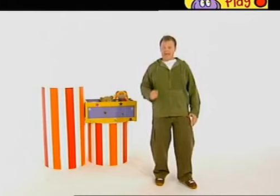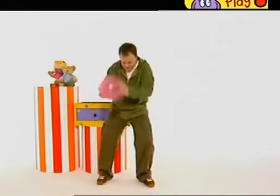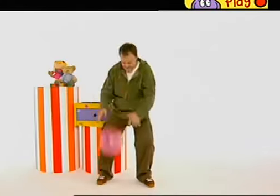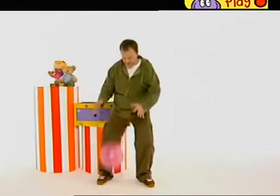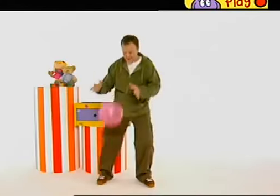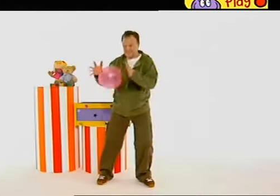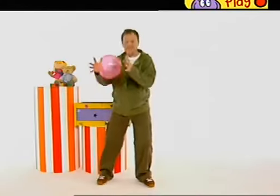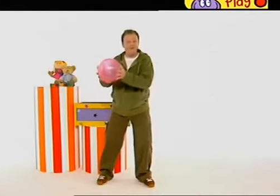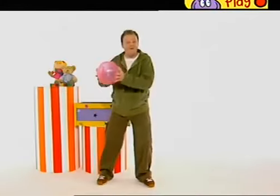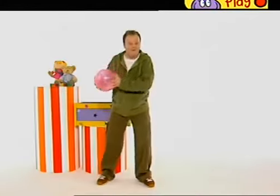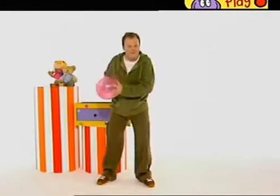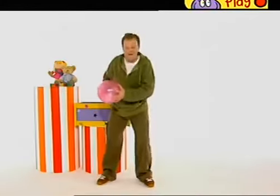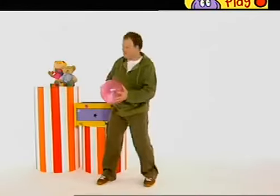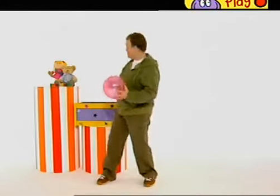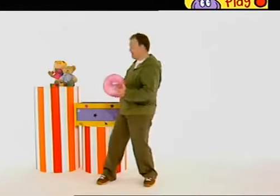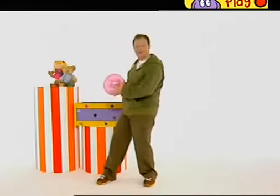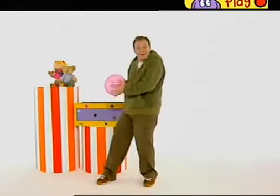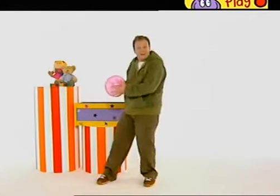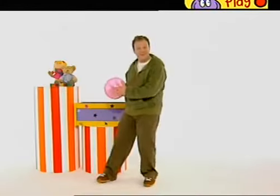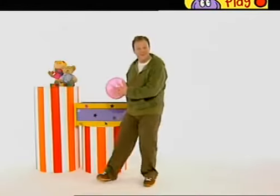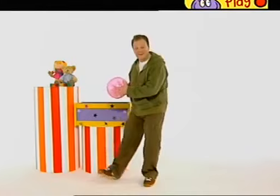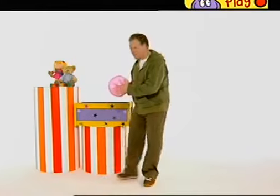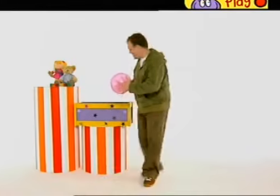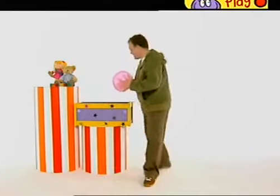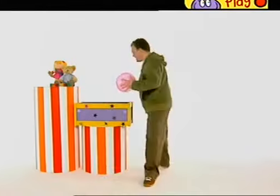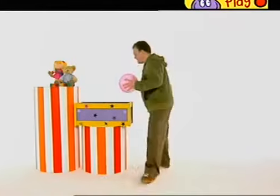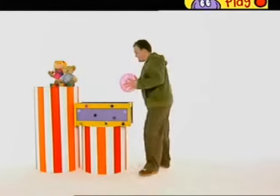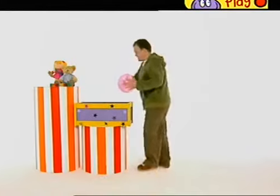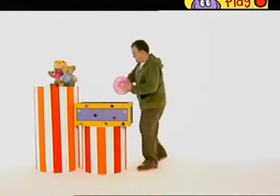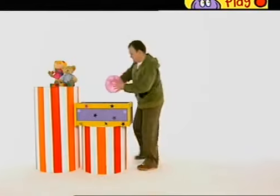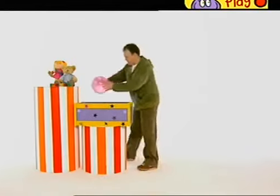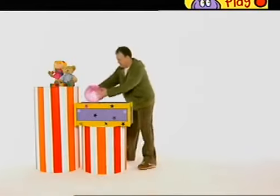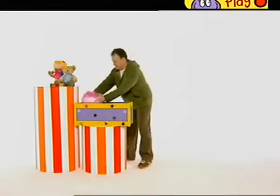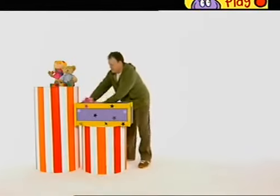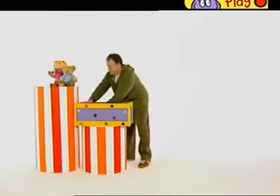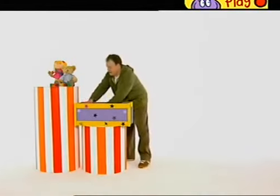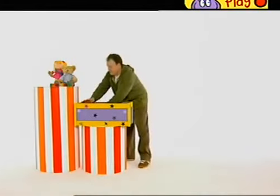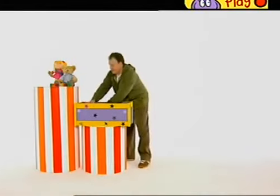we bounce the ball when we play with our toys. That was great fun.